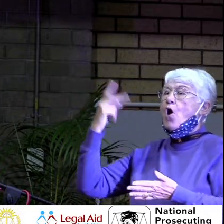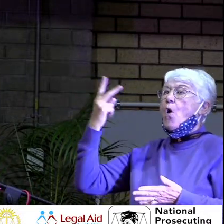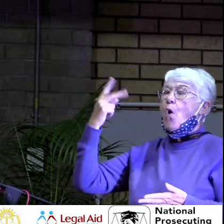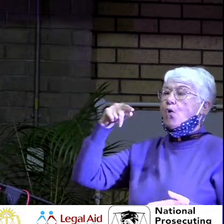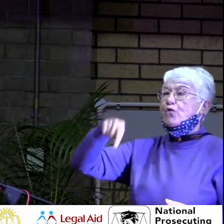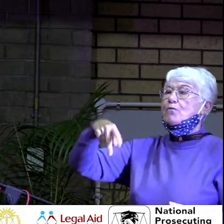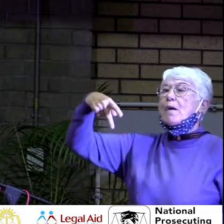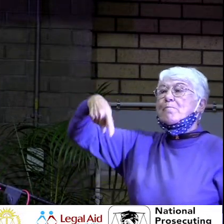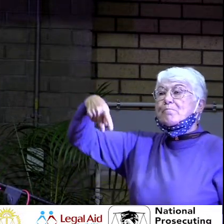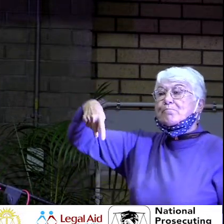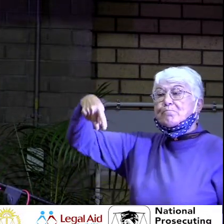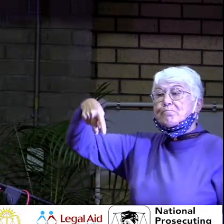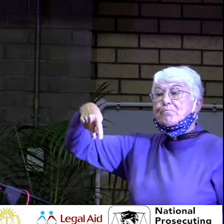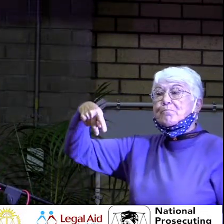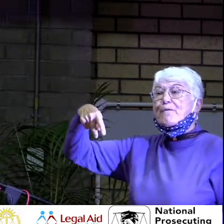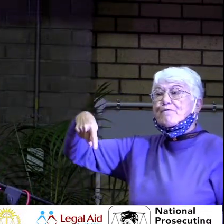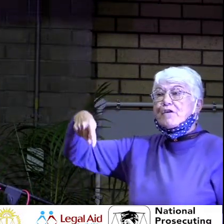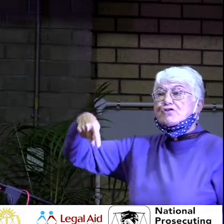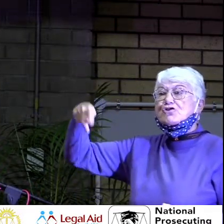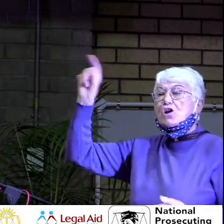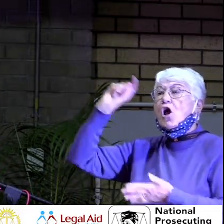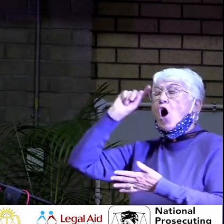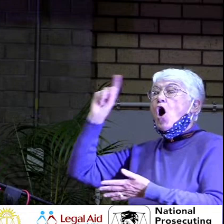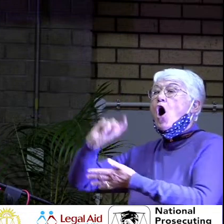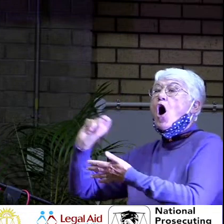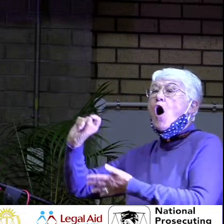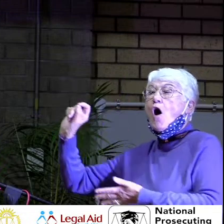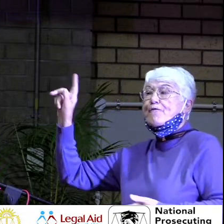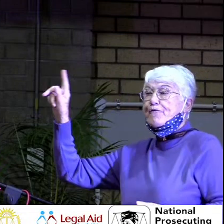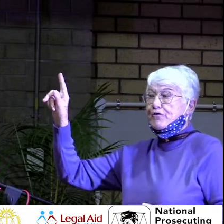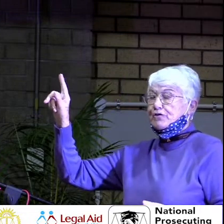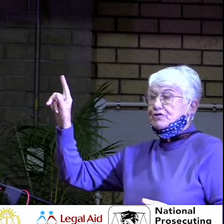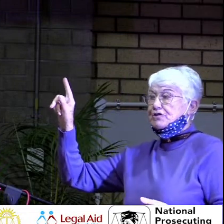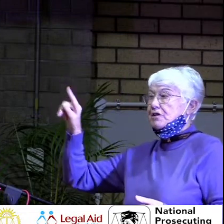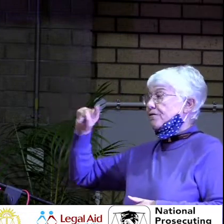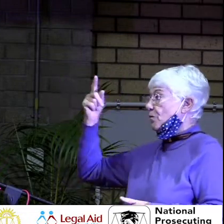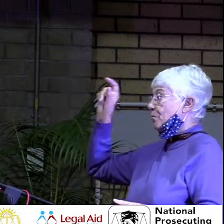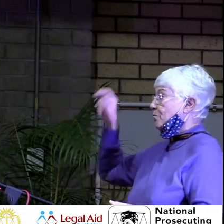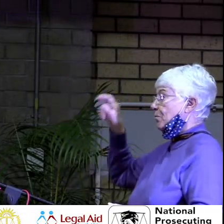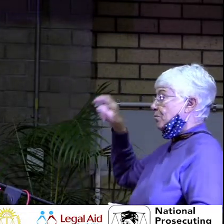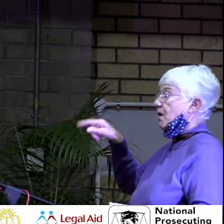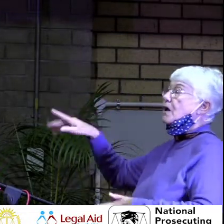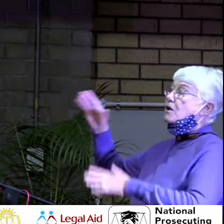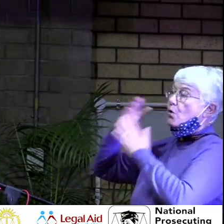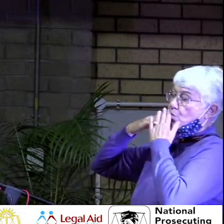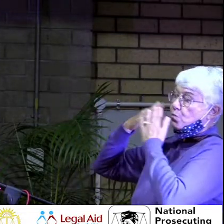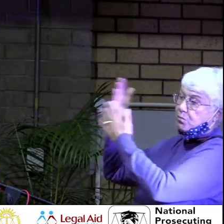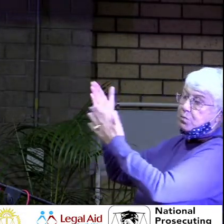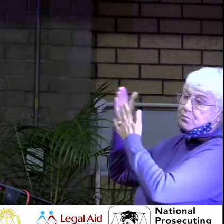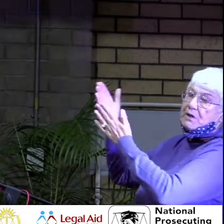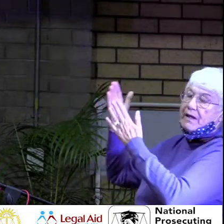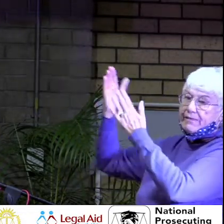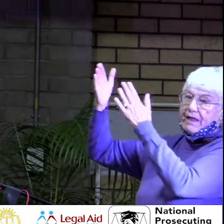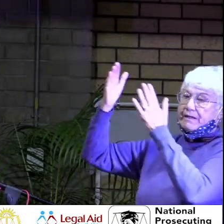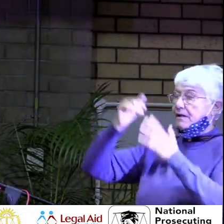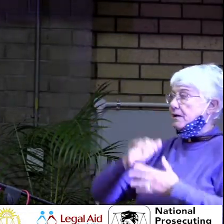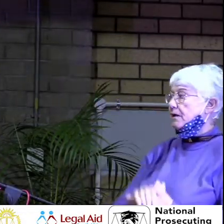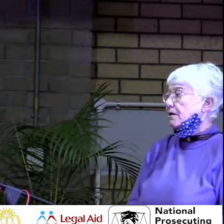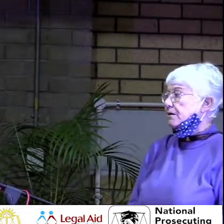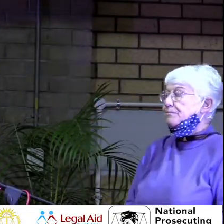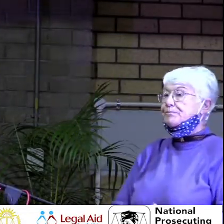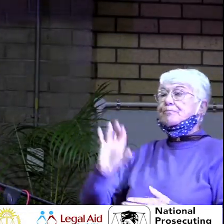officers here from the FCS. Thank you very much. So the South African Police Service is